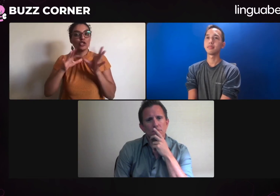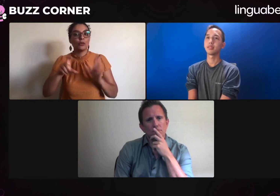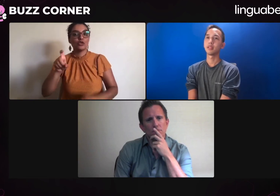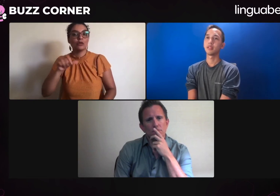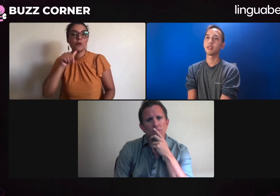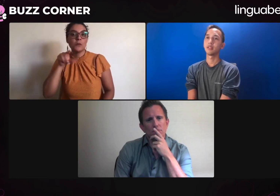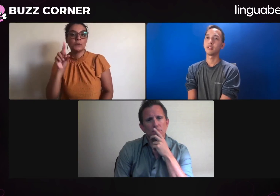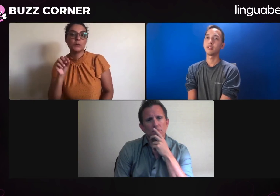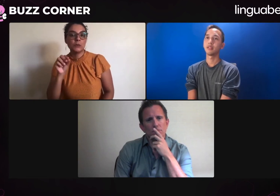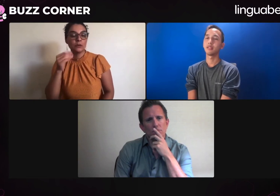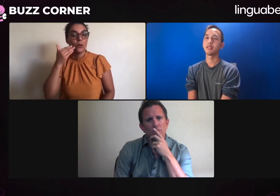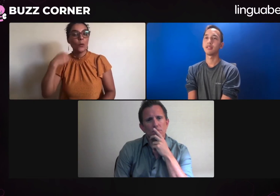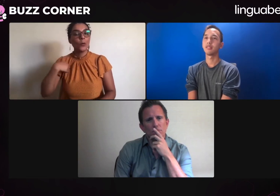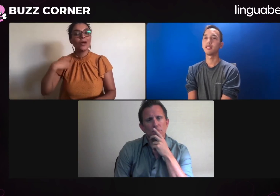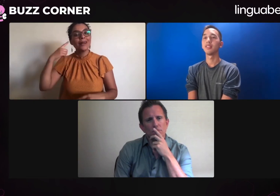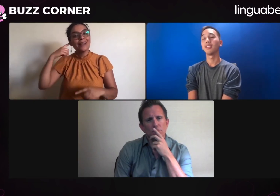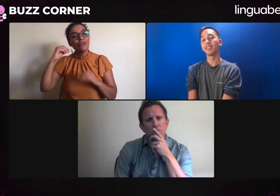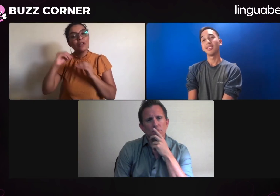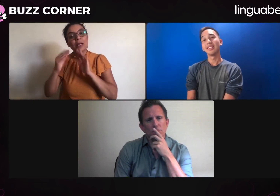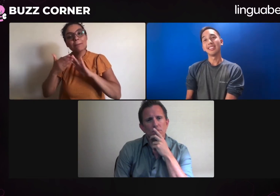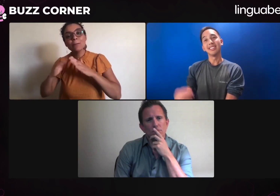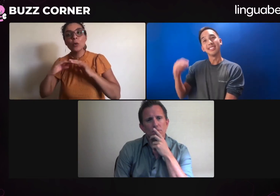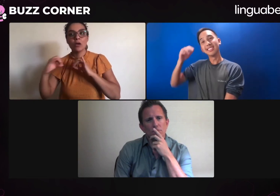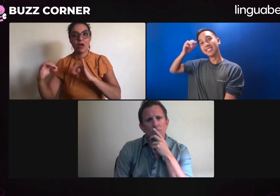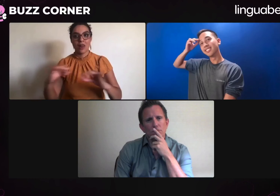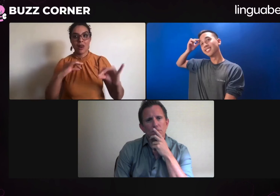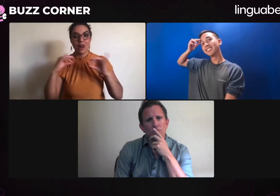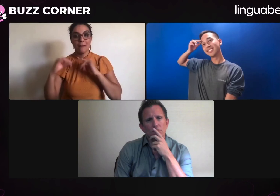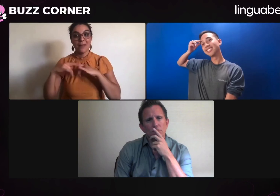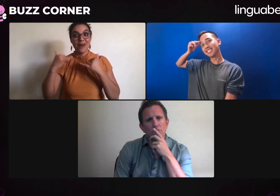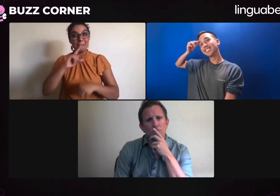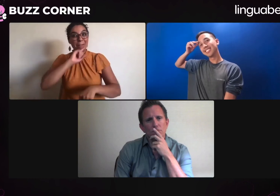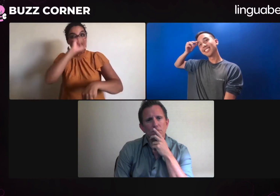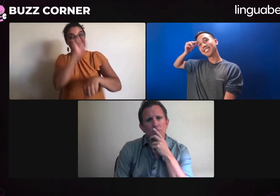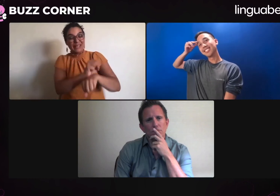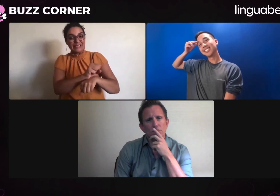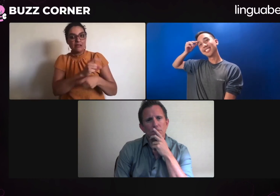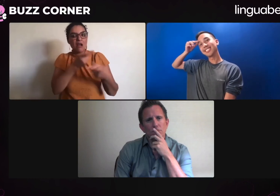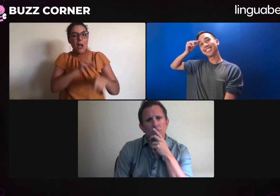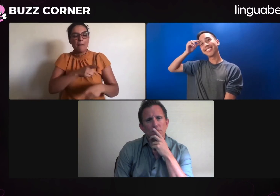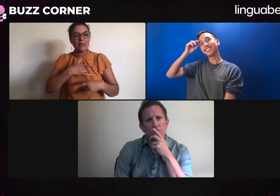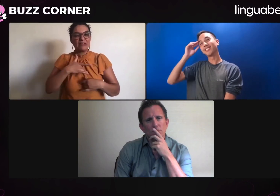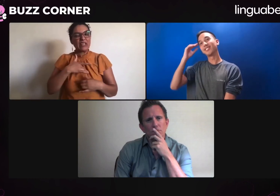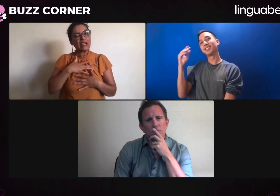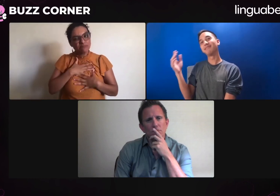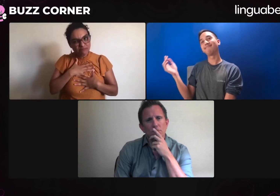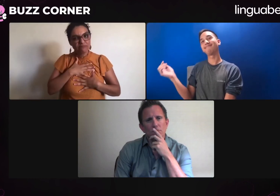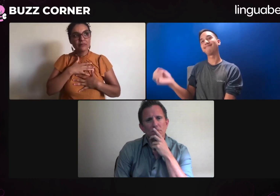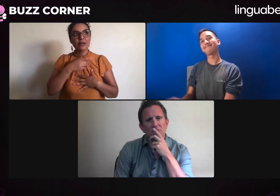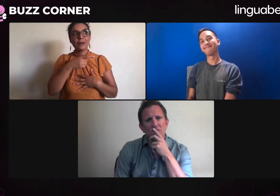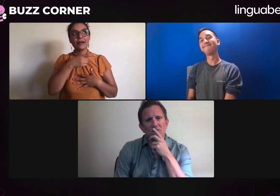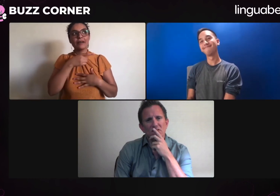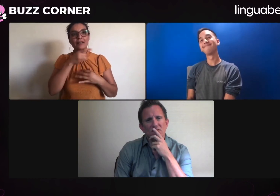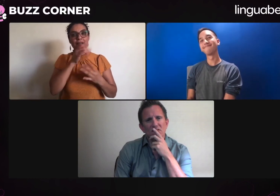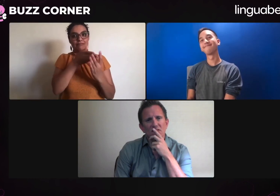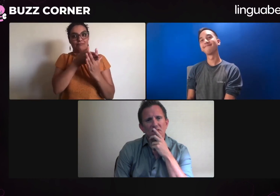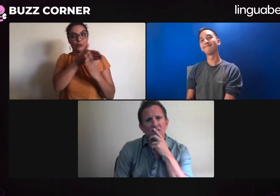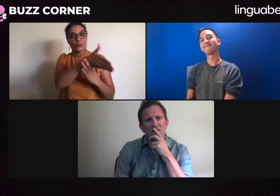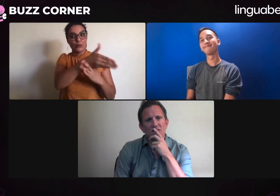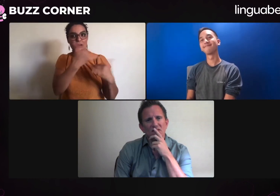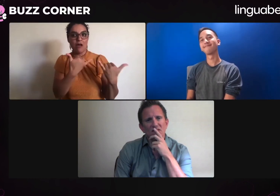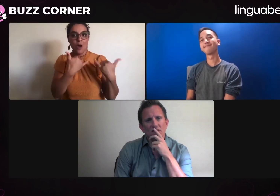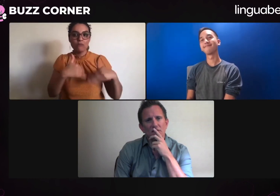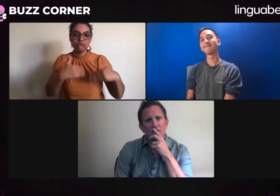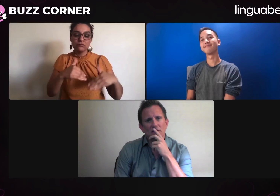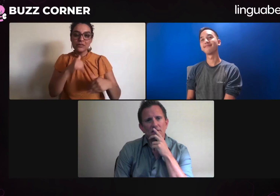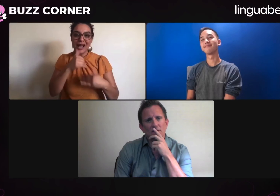client. That's the worst example of what interpreters should not do. And so now it can be